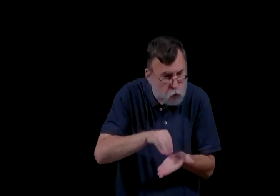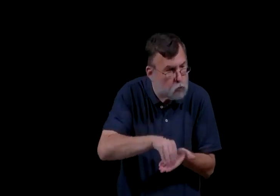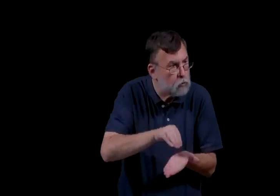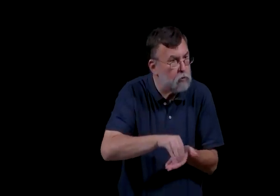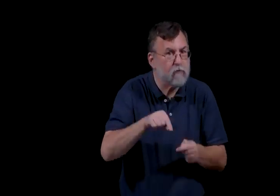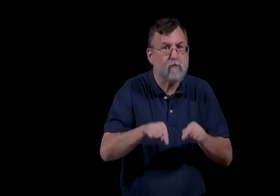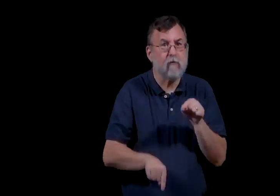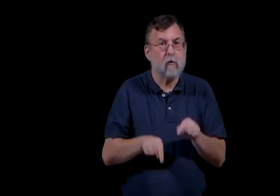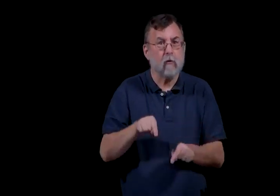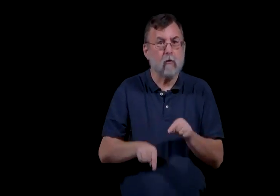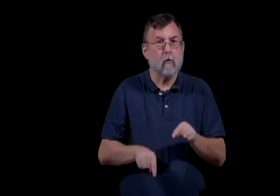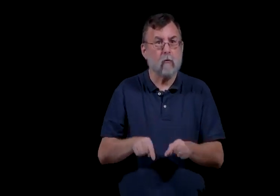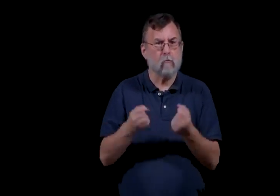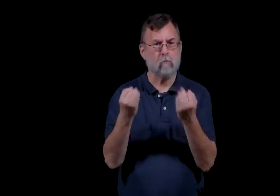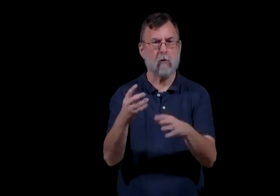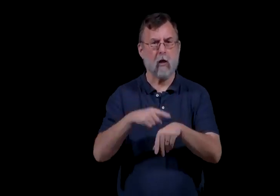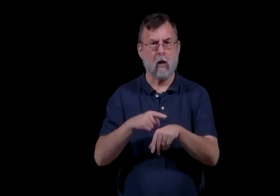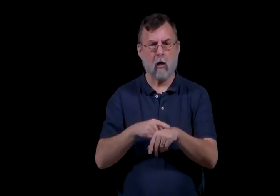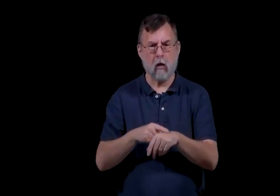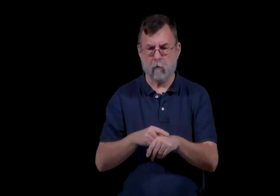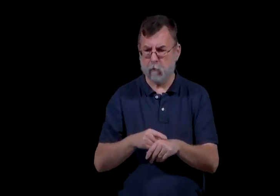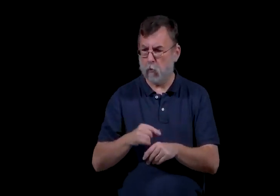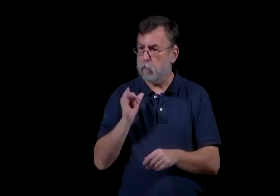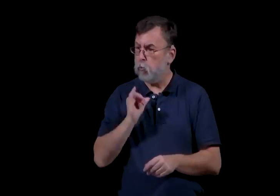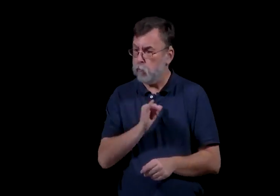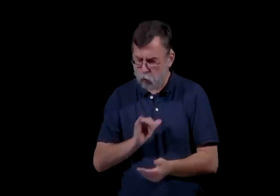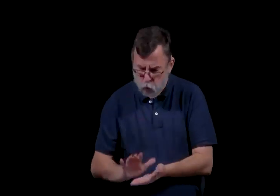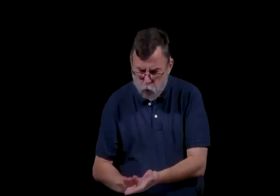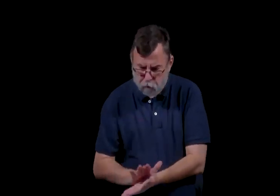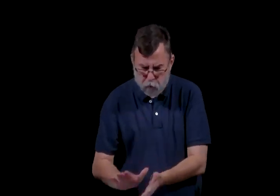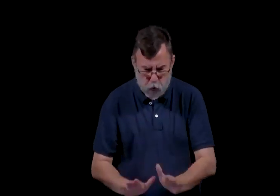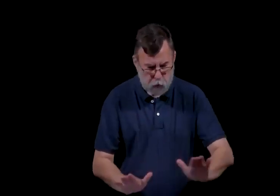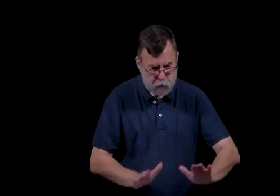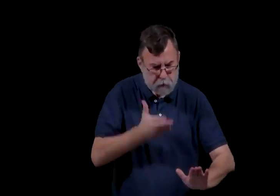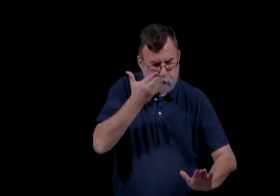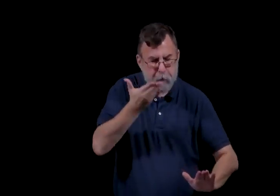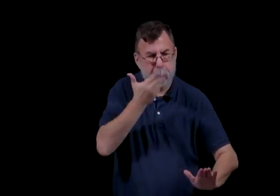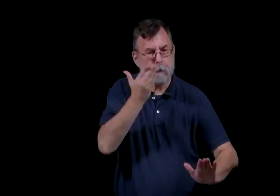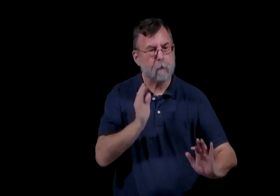She kissed his feet many times and rubbed them with the perfume.